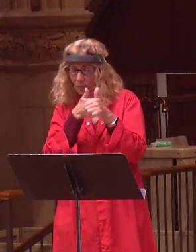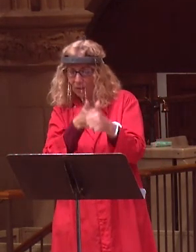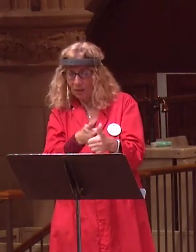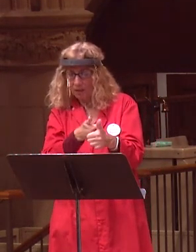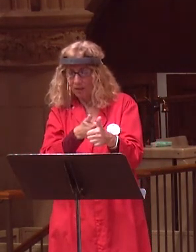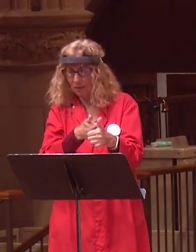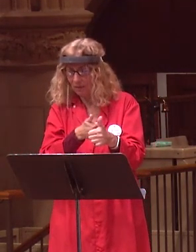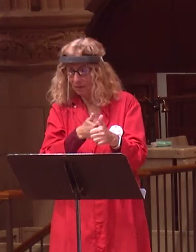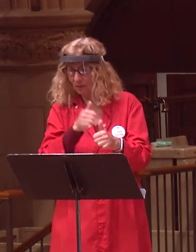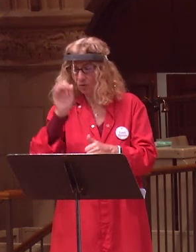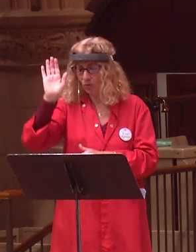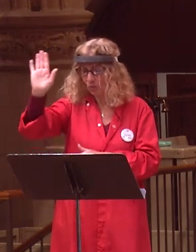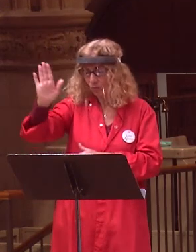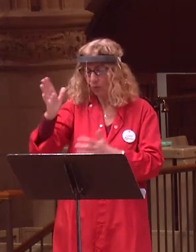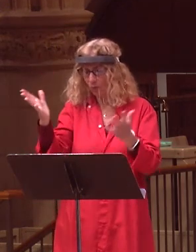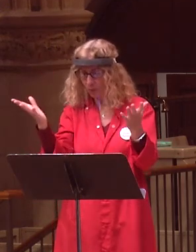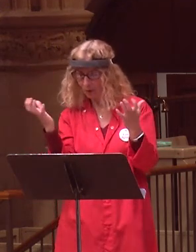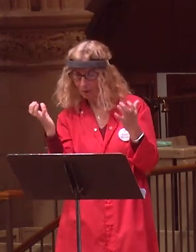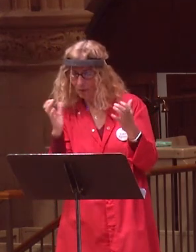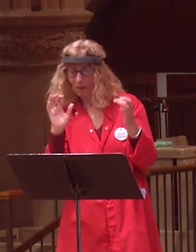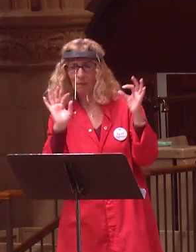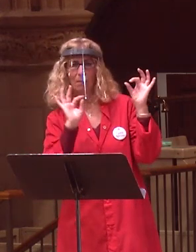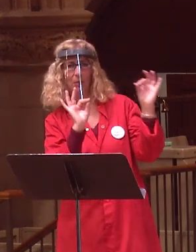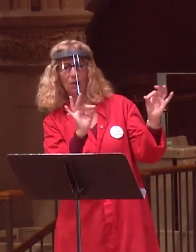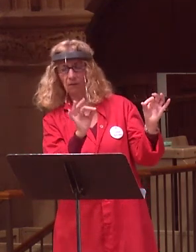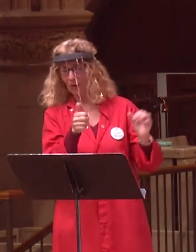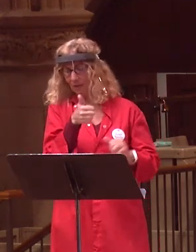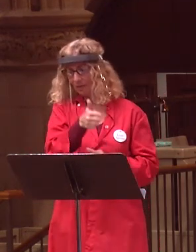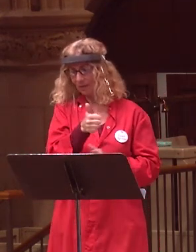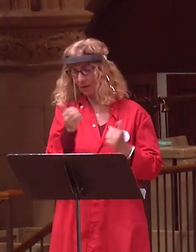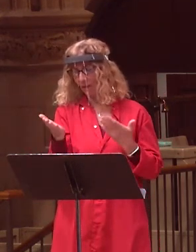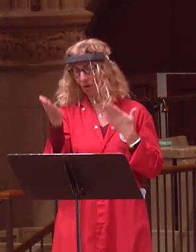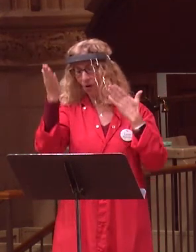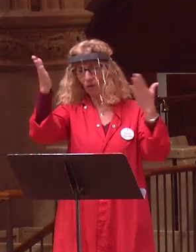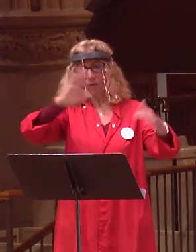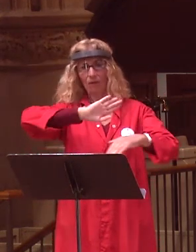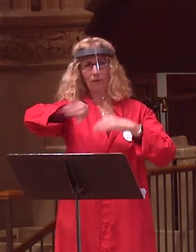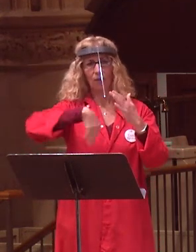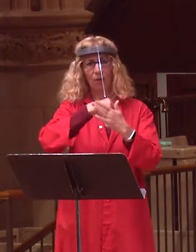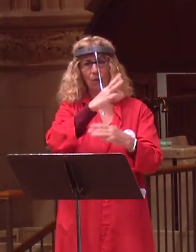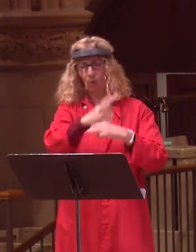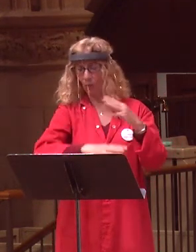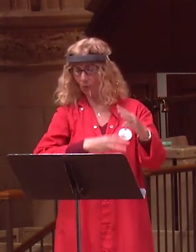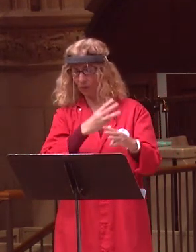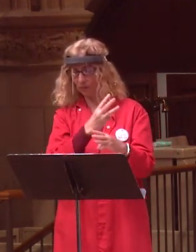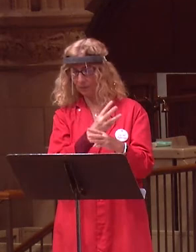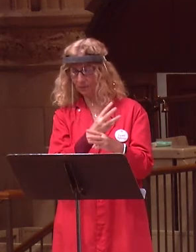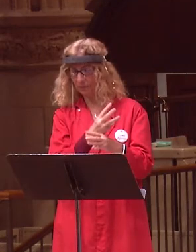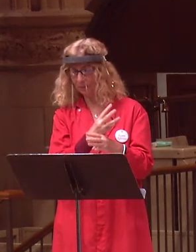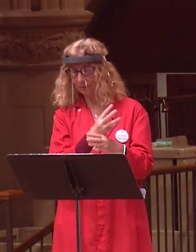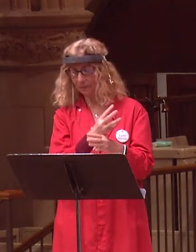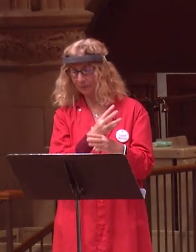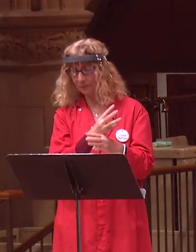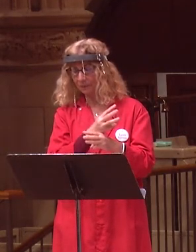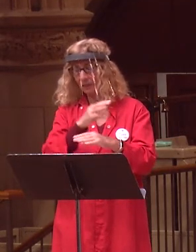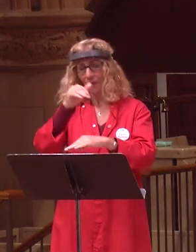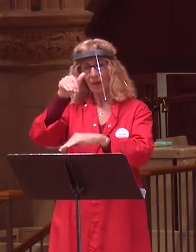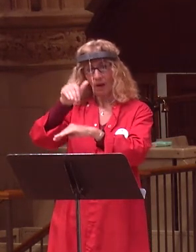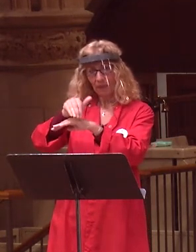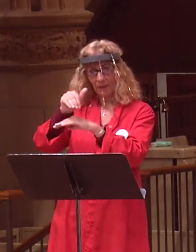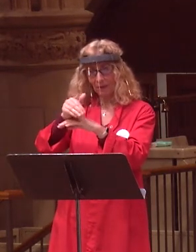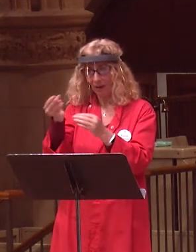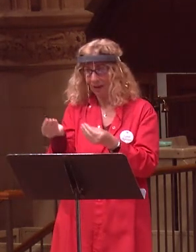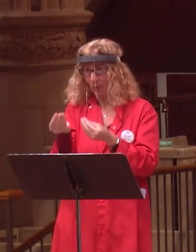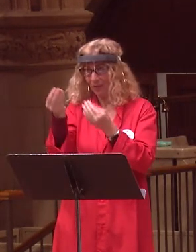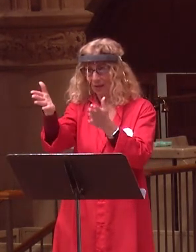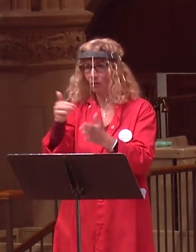a tu voluntad, una ofrenda perfecta para todo el mundo. On the night he was handed